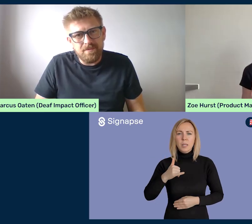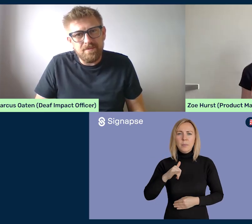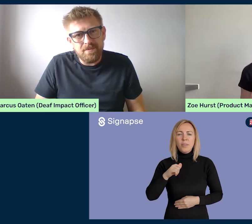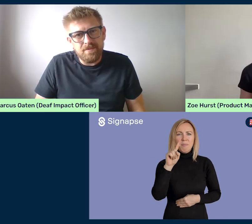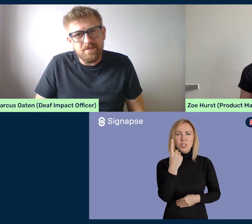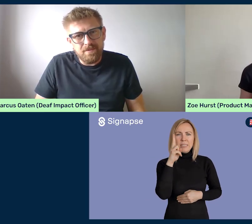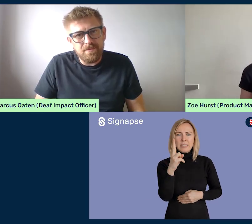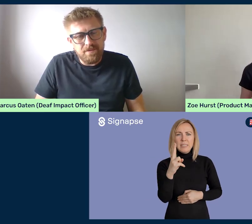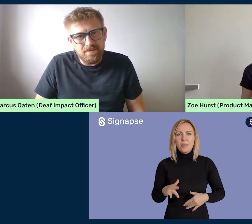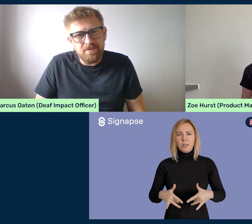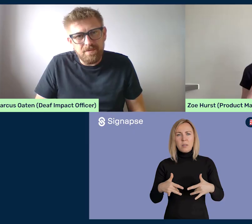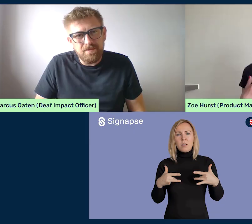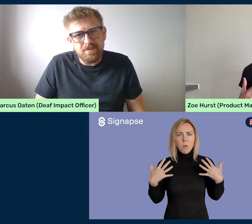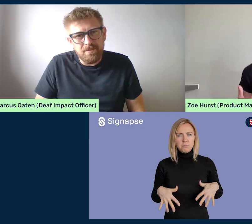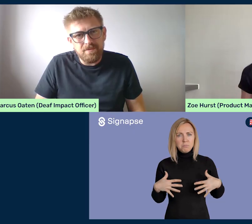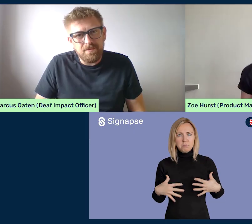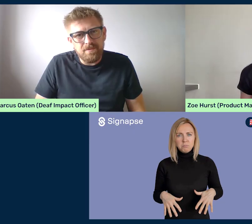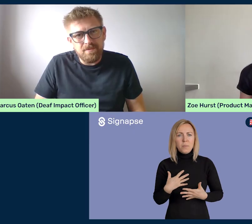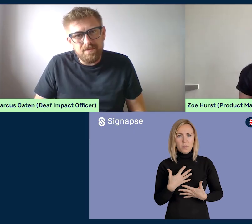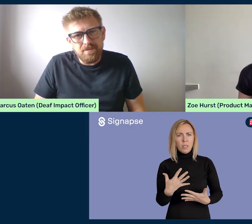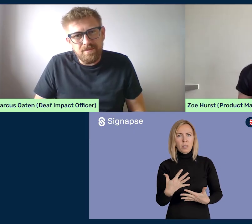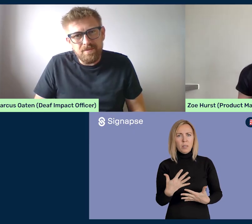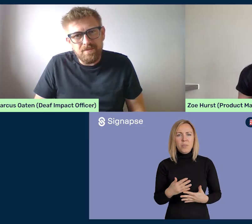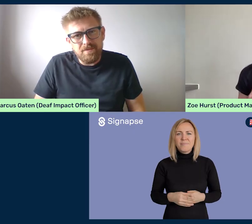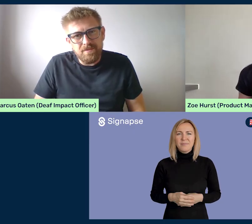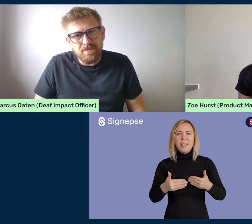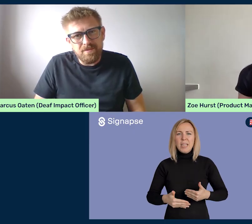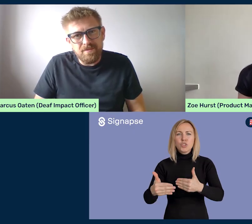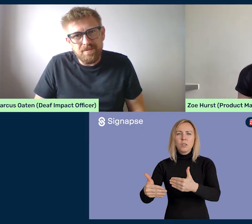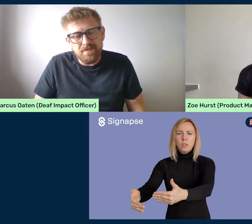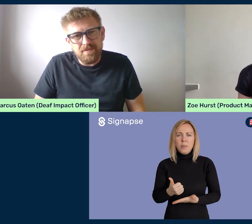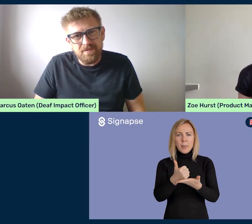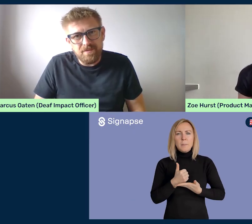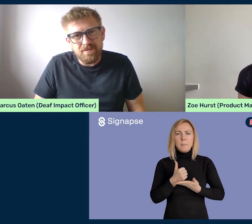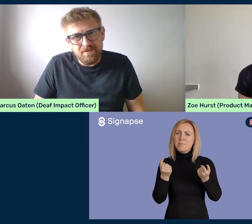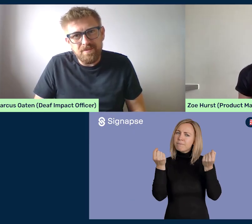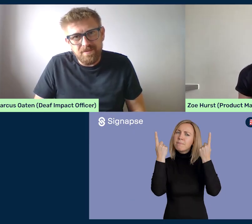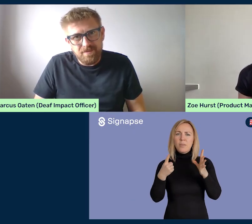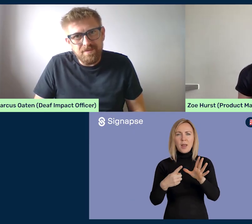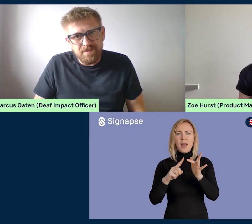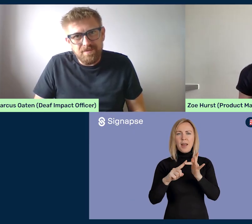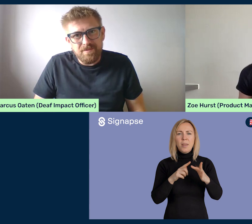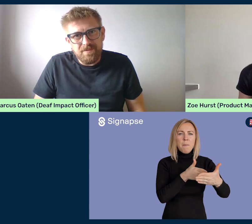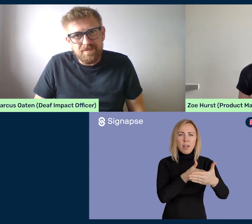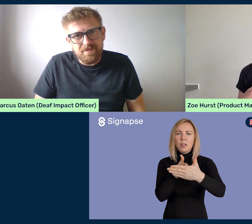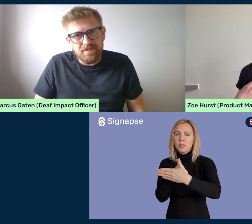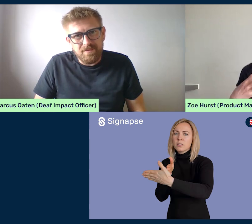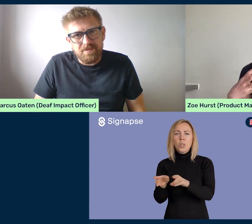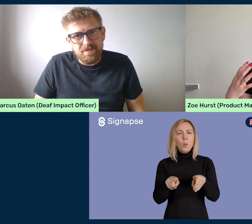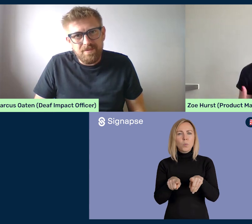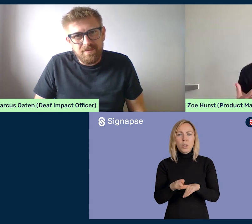like, like you can feel a bit shocked when you first see it. So kind of coming along to the sessions as well kind of helps